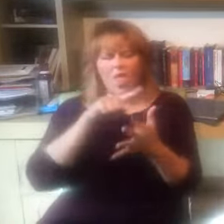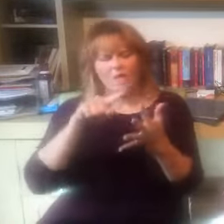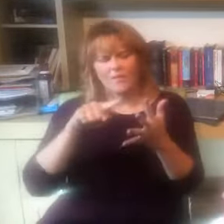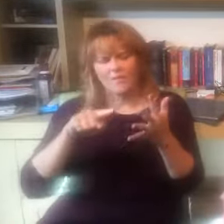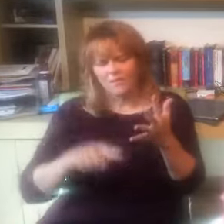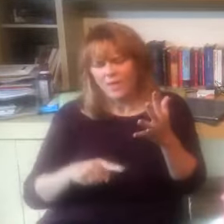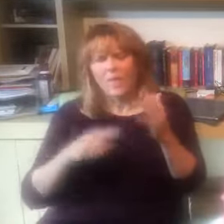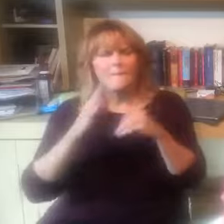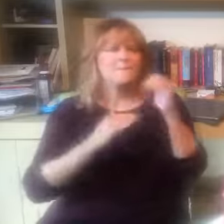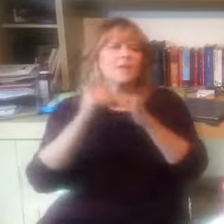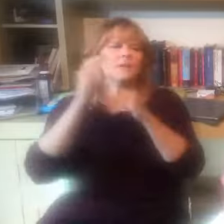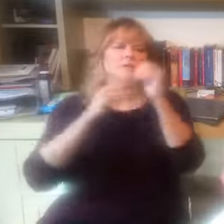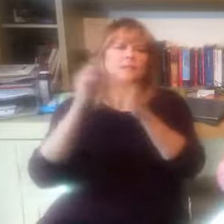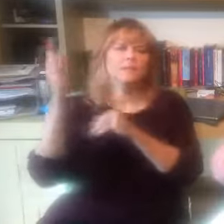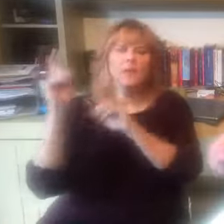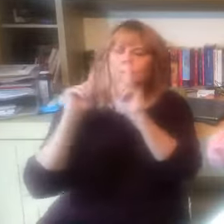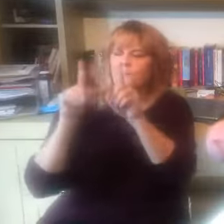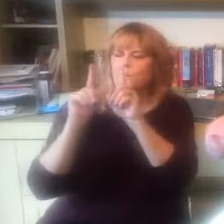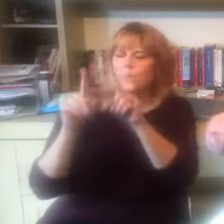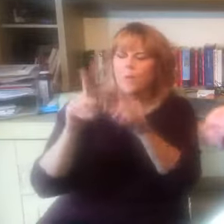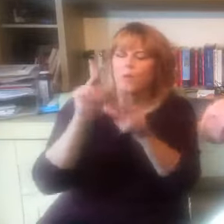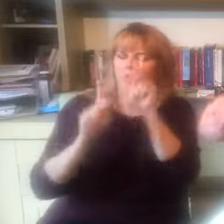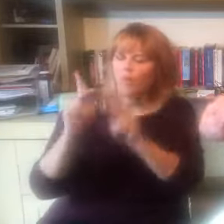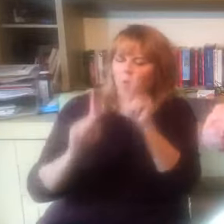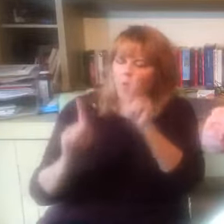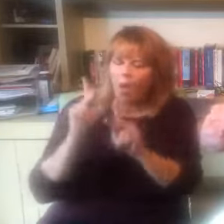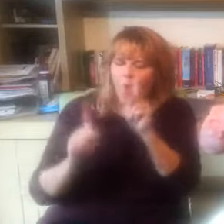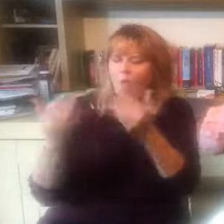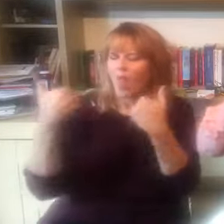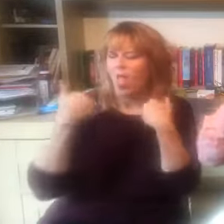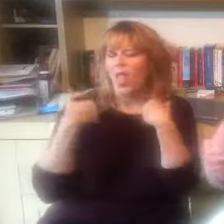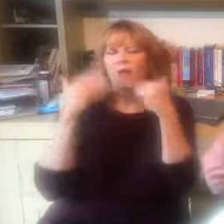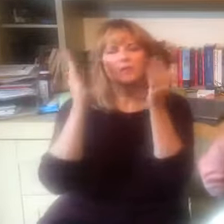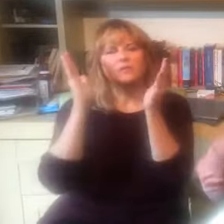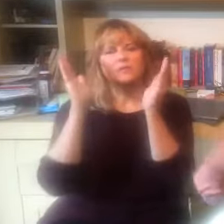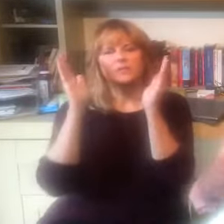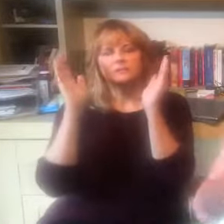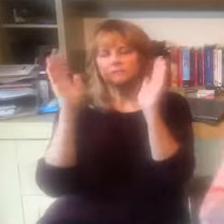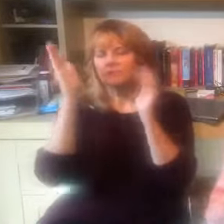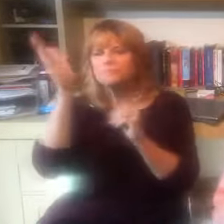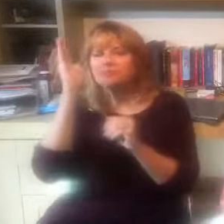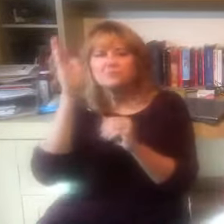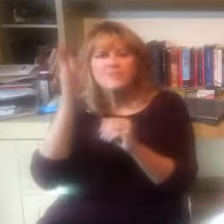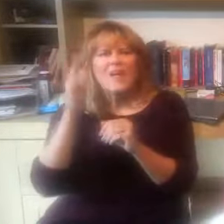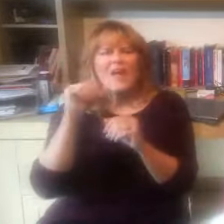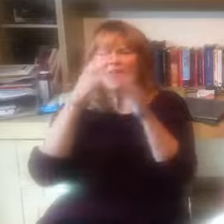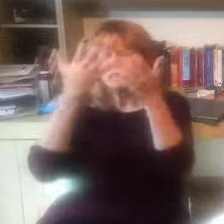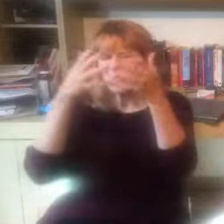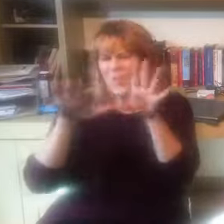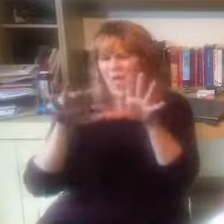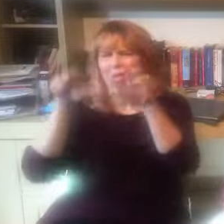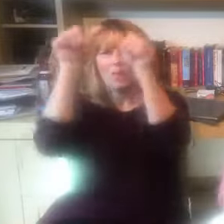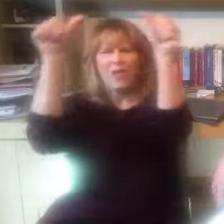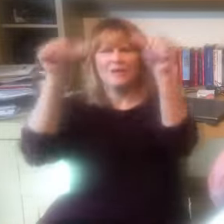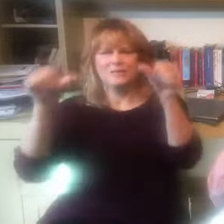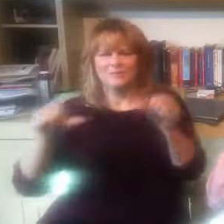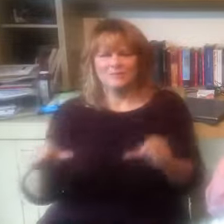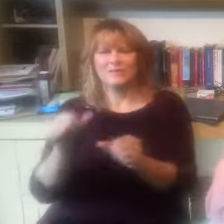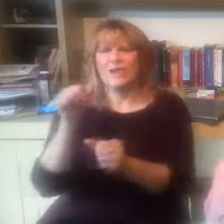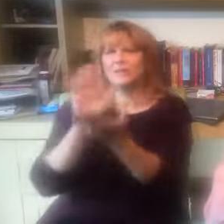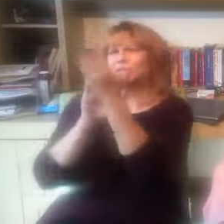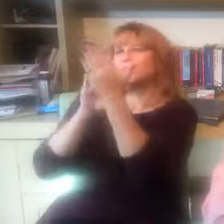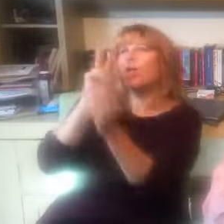having services this morning. And Jesus was trying to tell them, I don't want a monument. I don't want to be a statue. I want